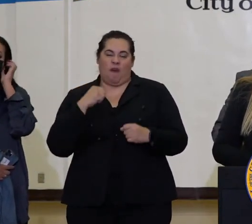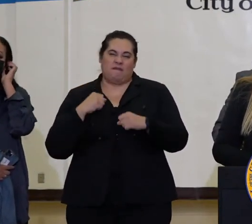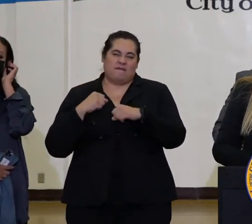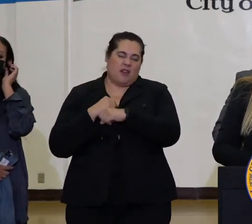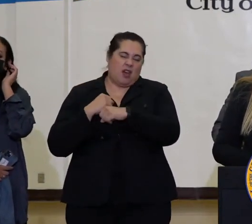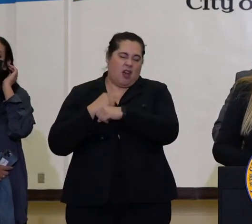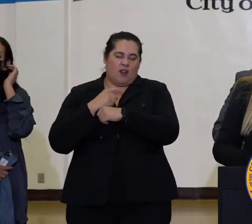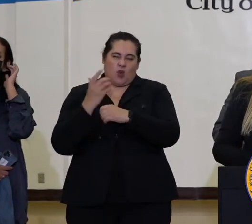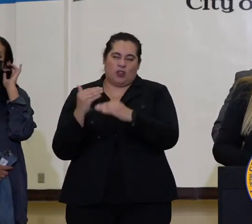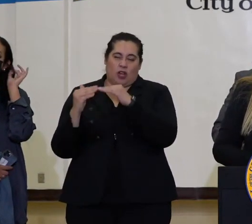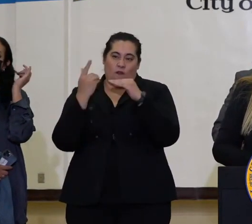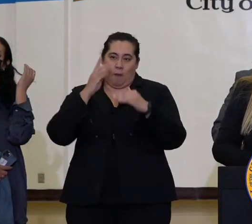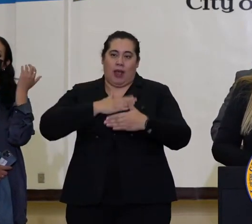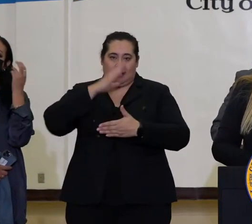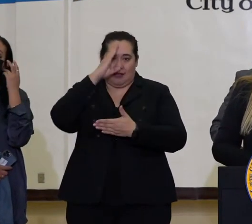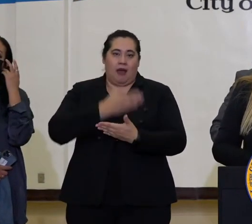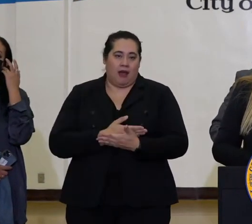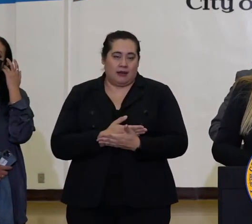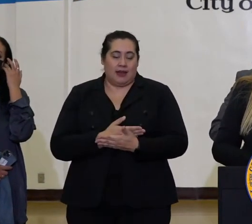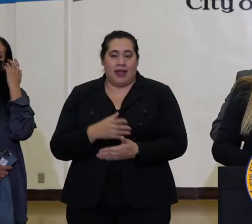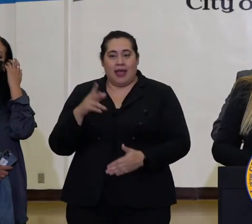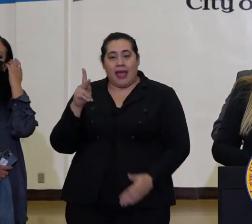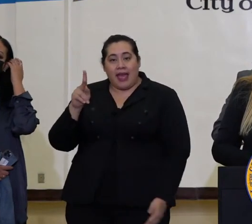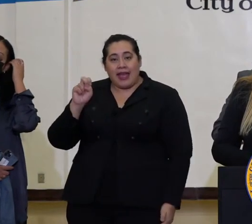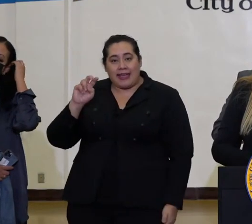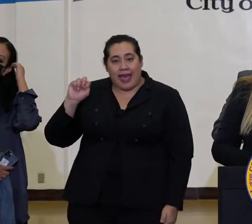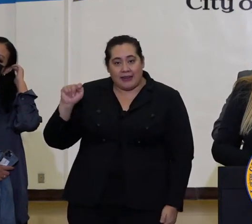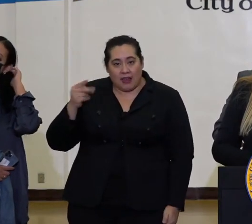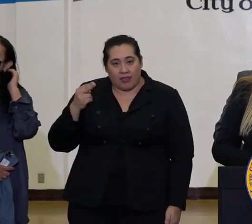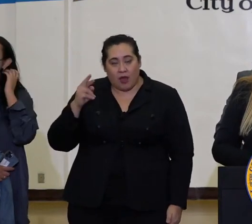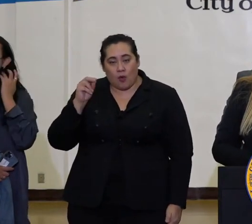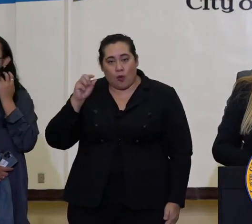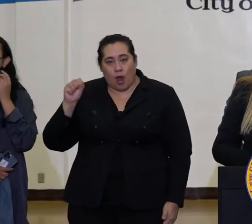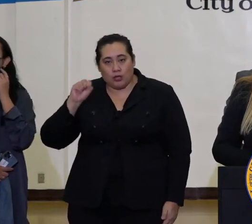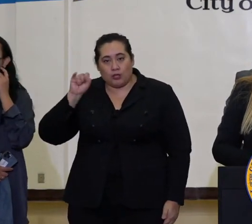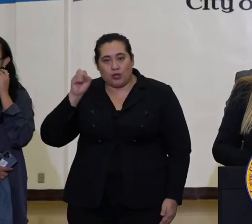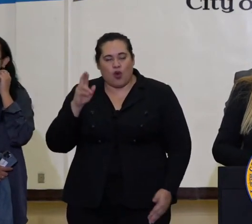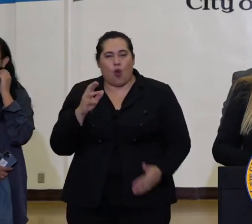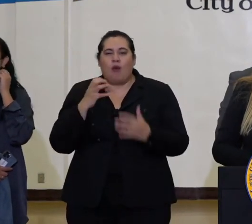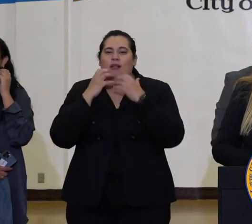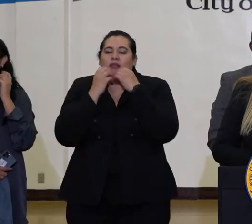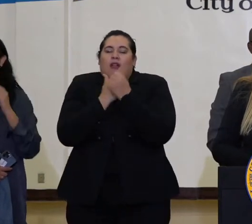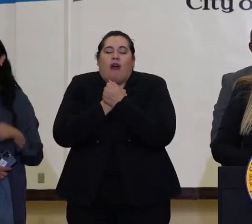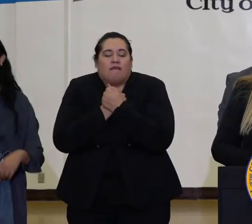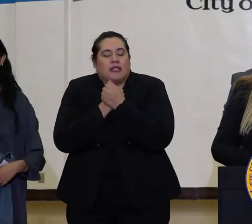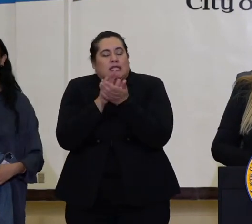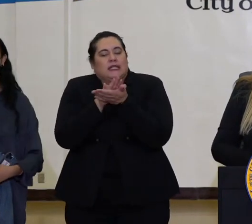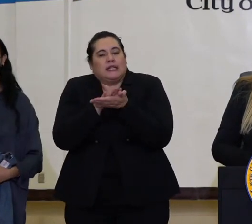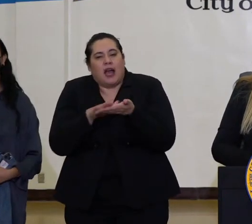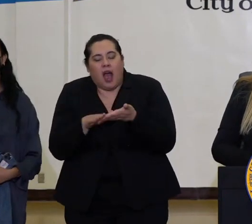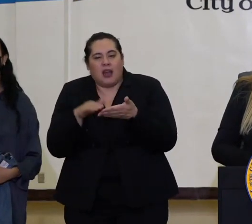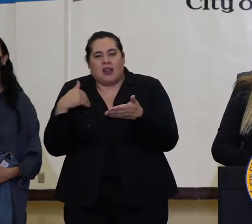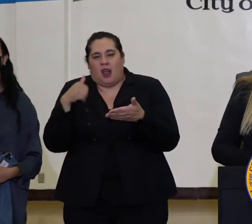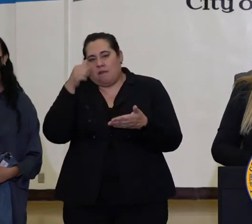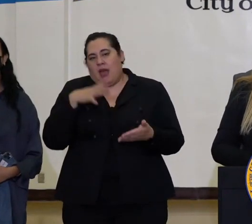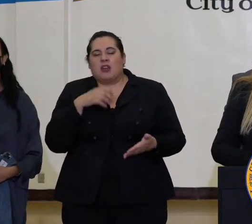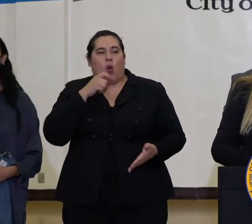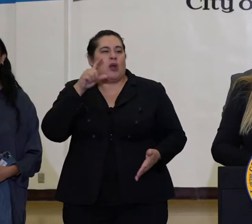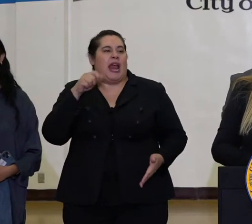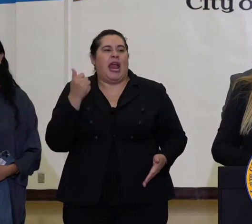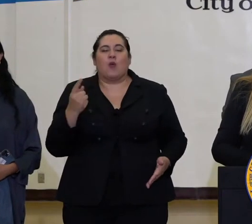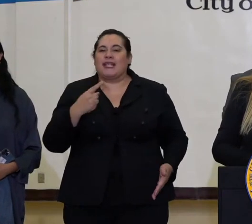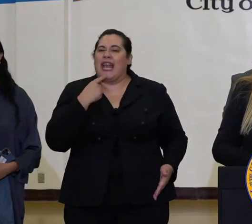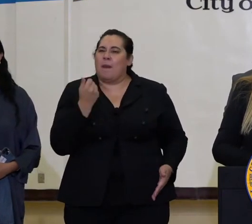to get justice for my son. Kenneth Ross Jr. was a very loving, kind young man. I don't need anyone